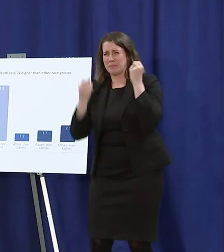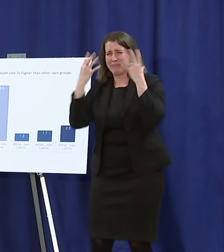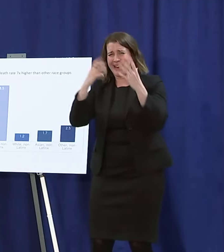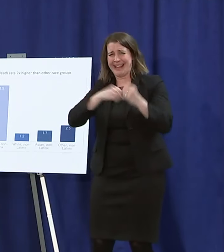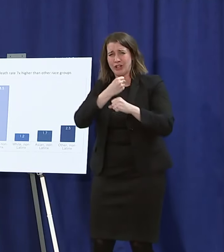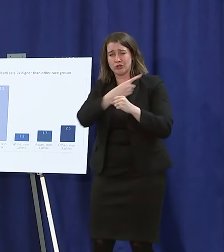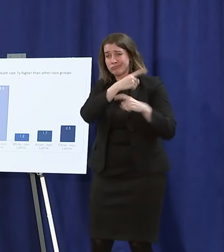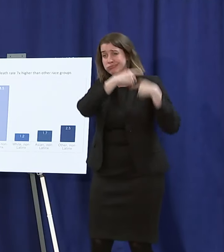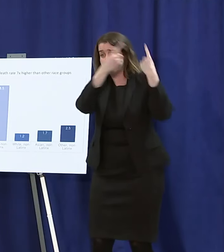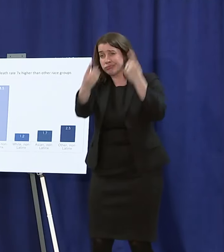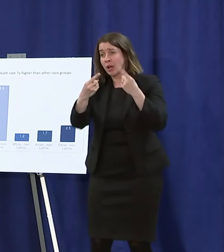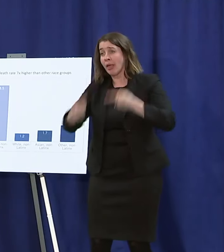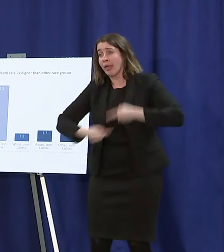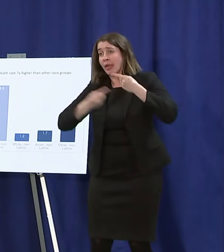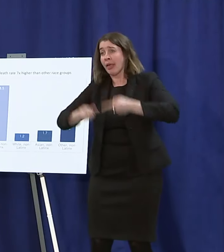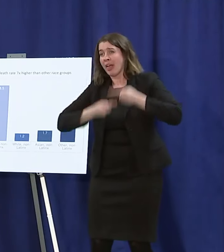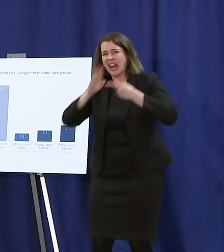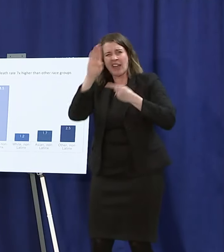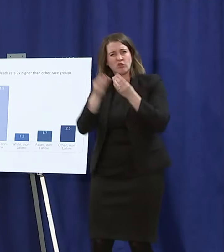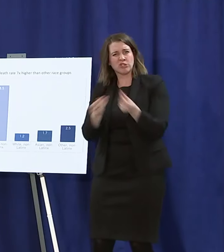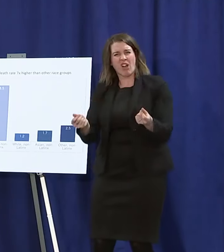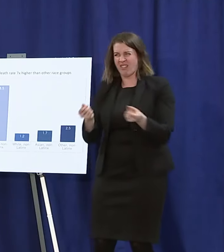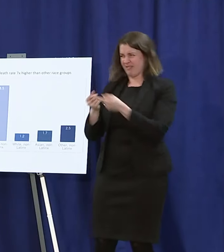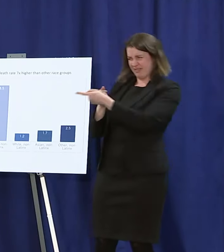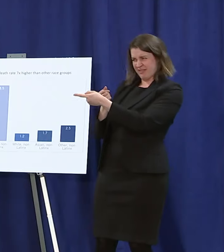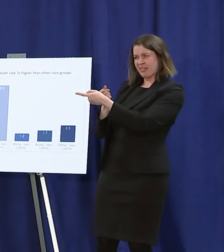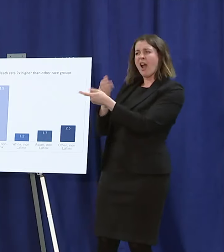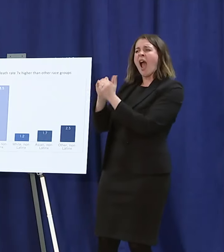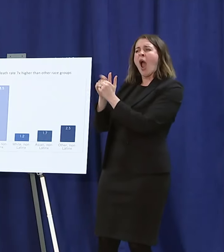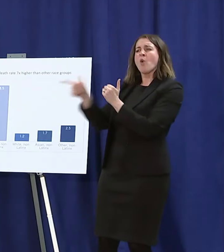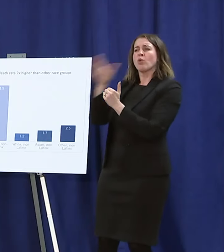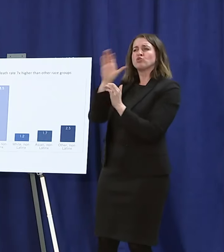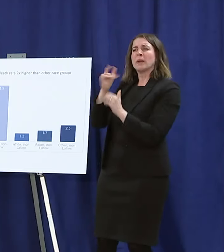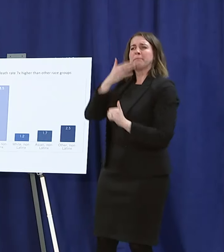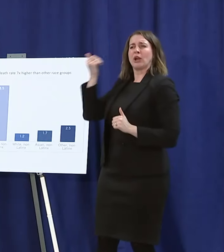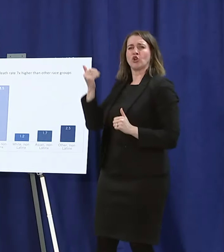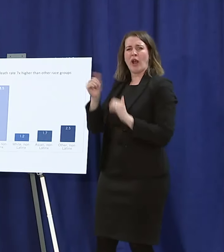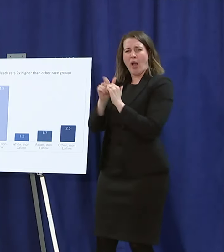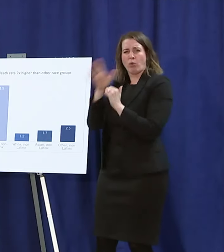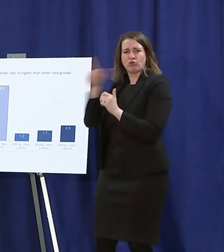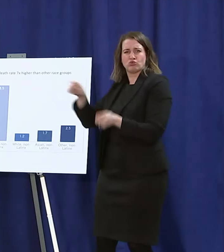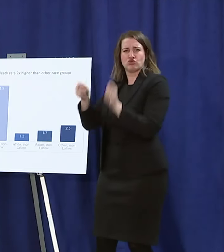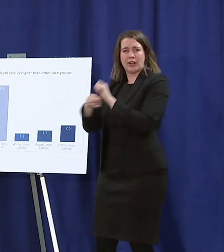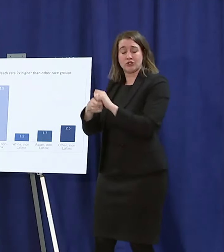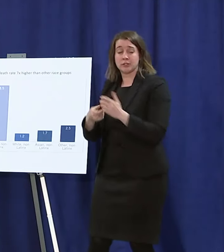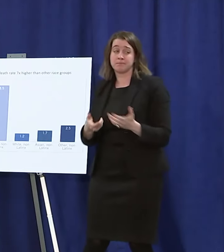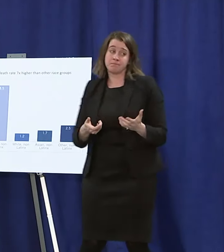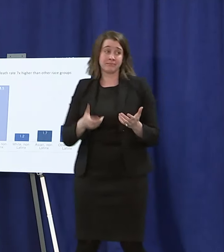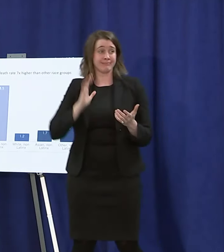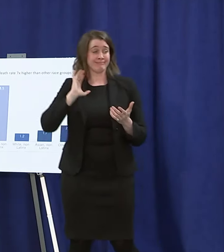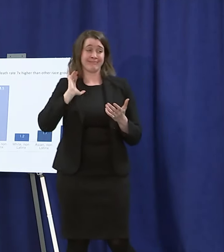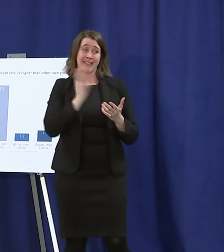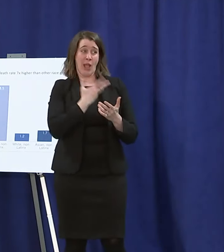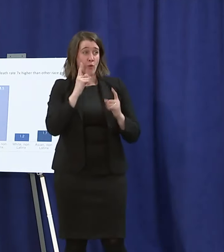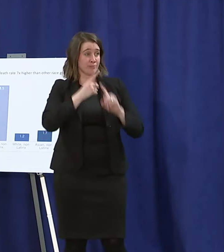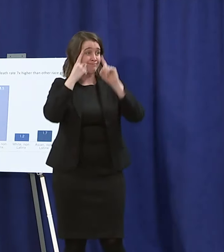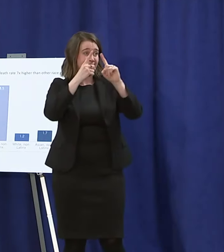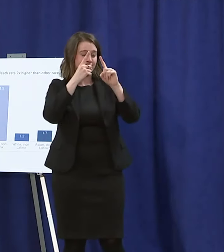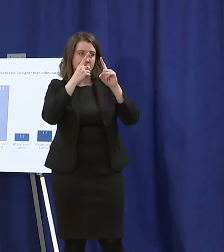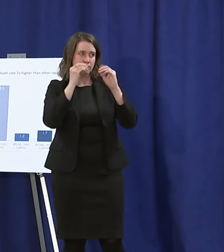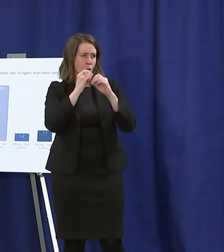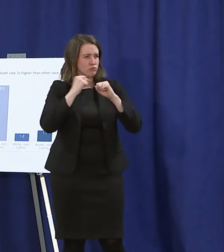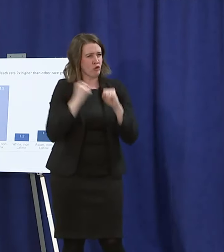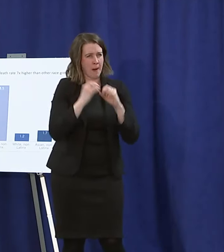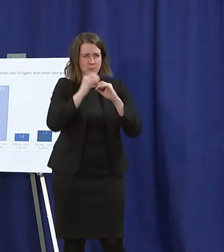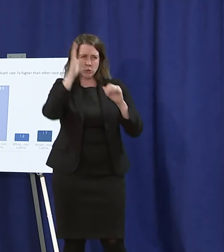Well, because I think we're really resolved and determined to make sure that we do it. I mean, how often have you heard a mayor of the third largest